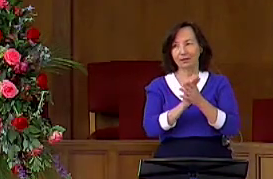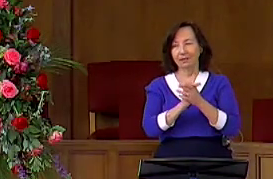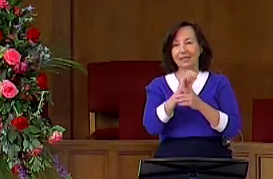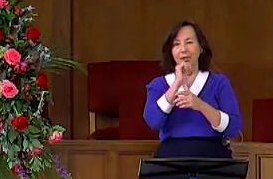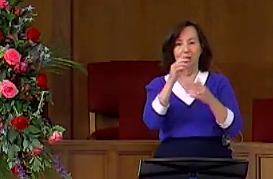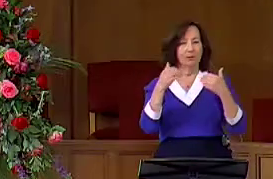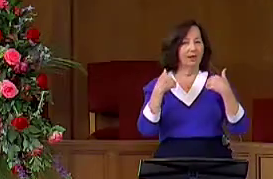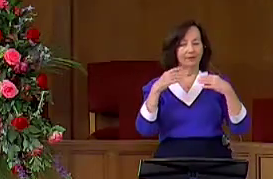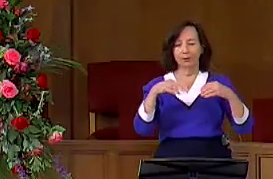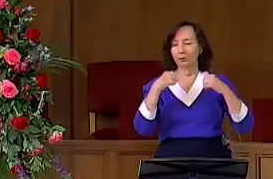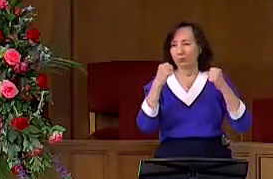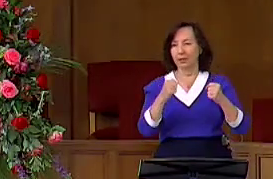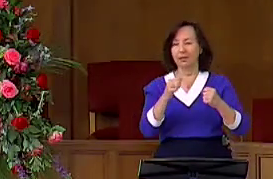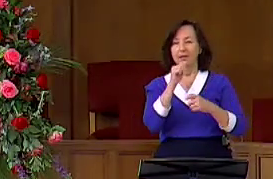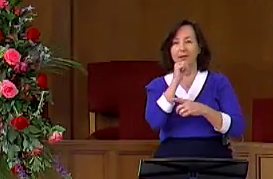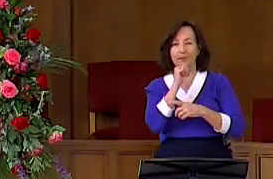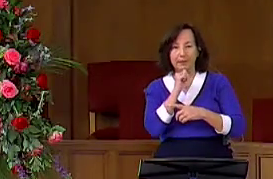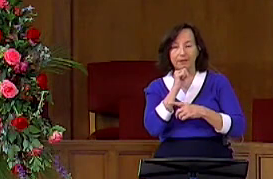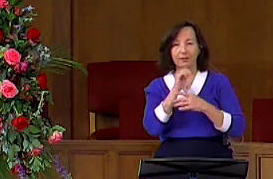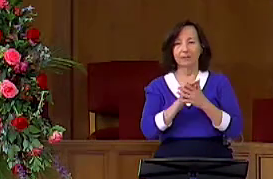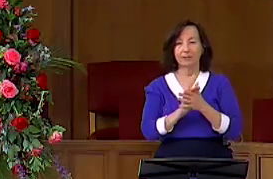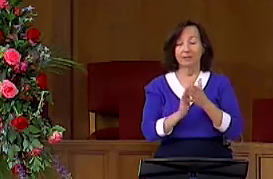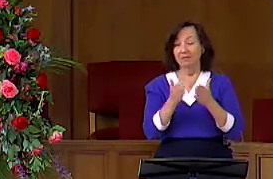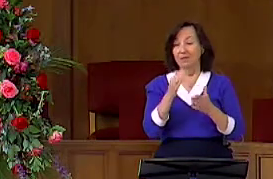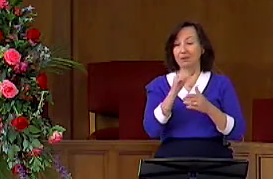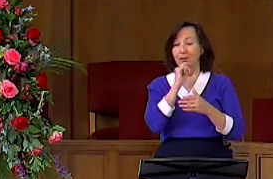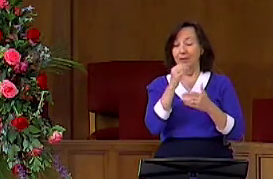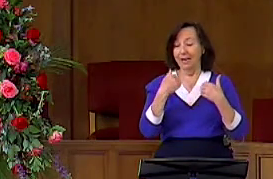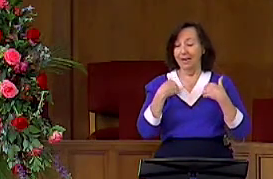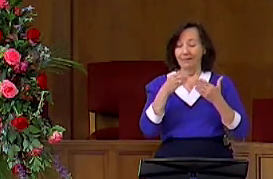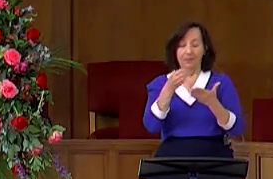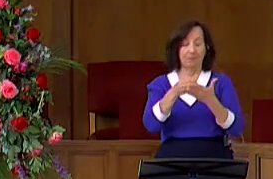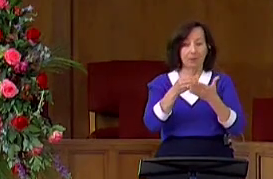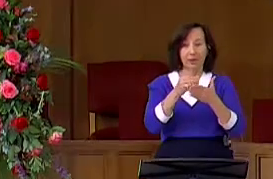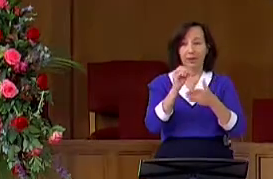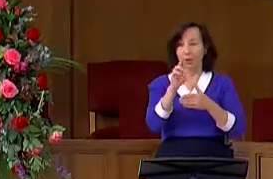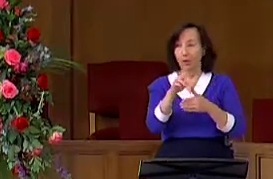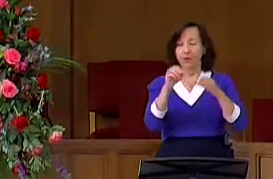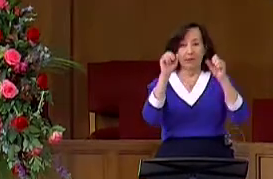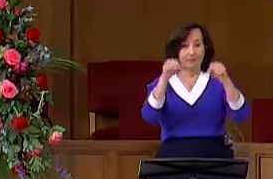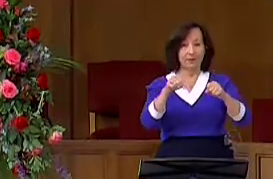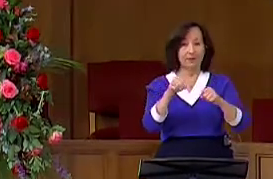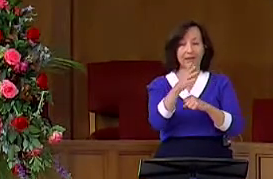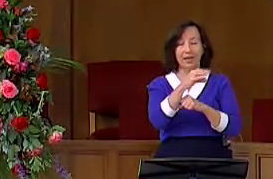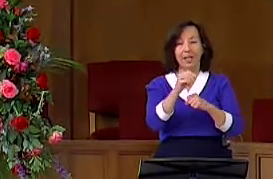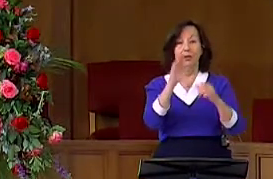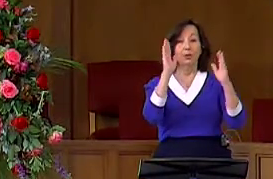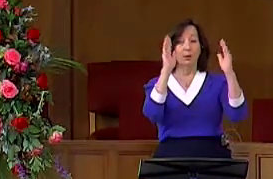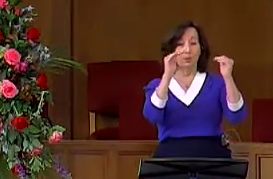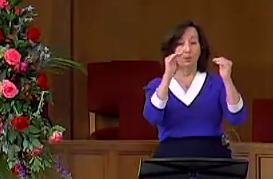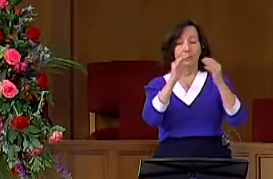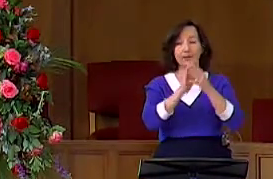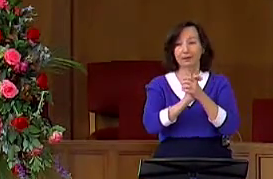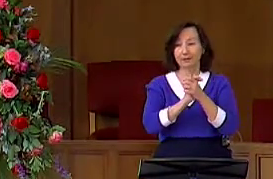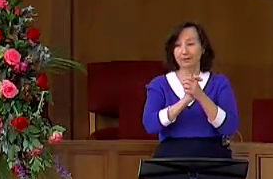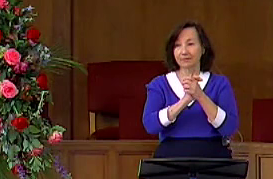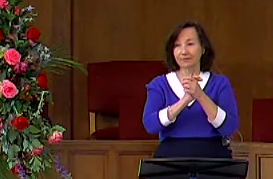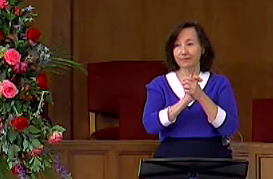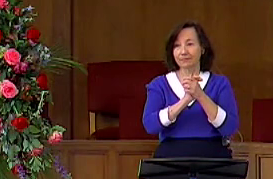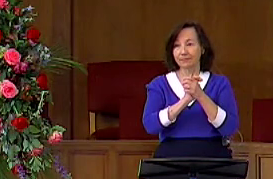strength, don't have the patience, maybe don't even have the money or the ability, and you're hoping.